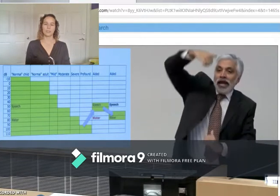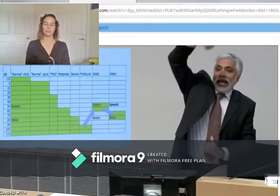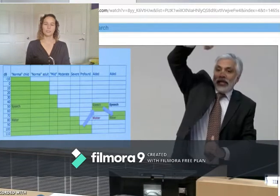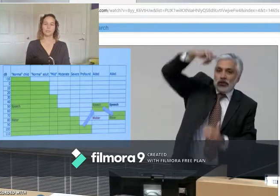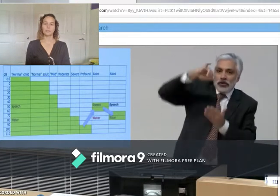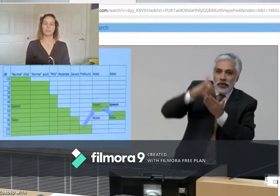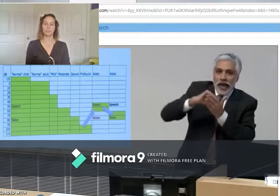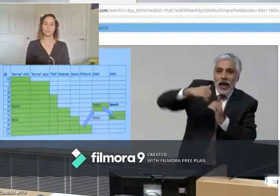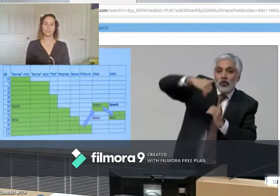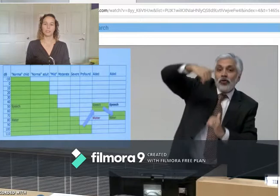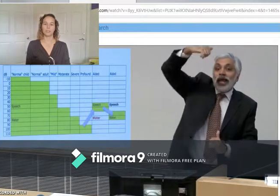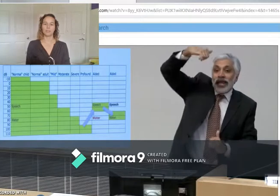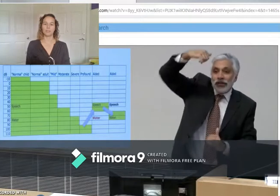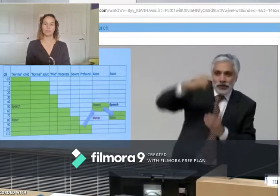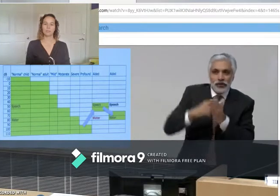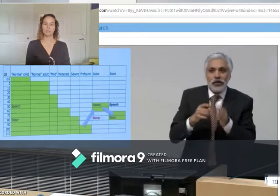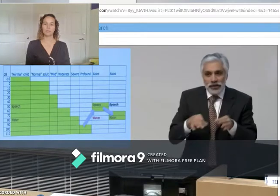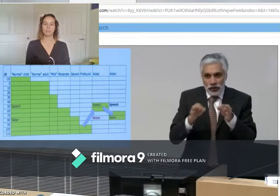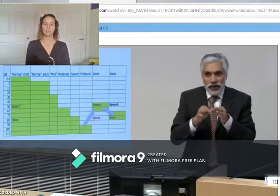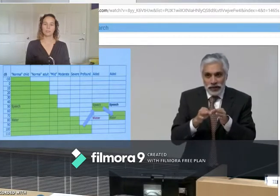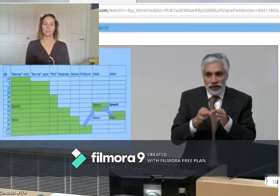It will never truly move them to the green.